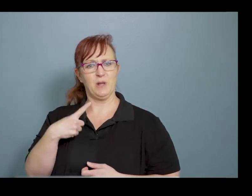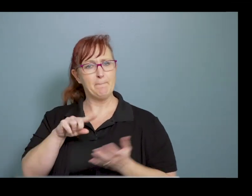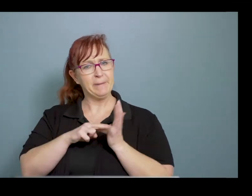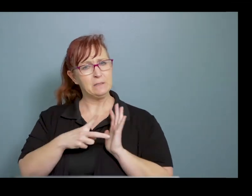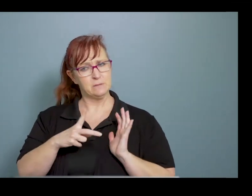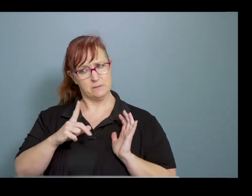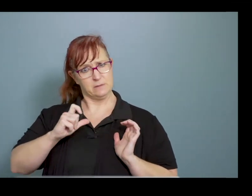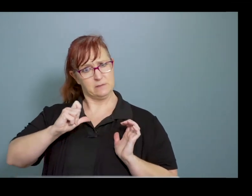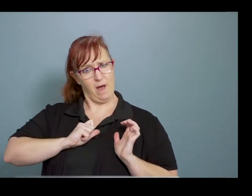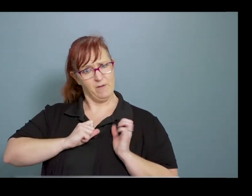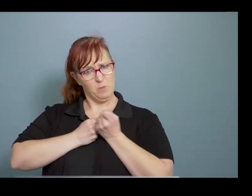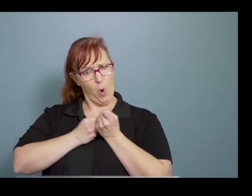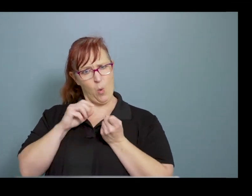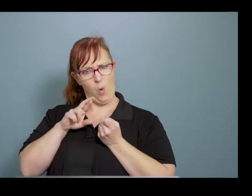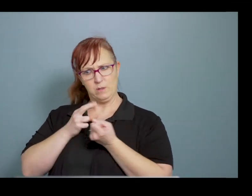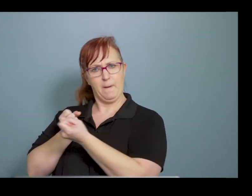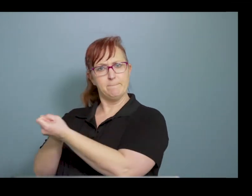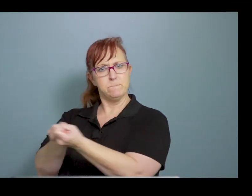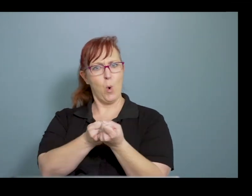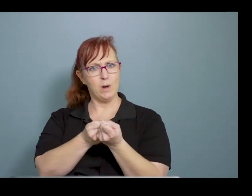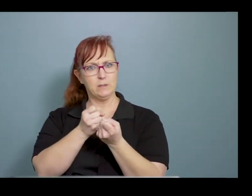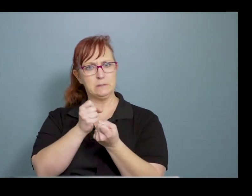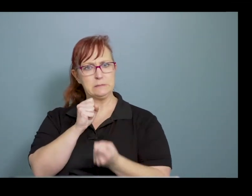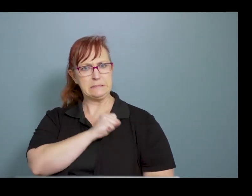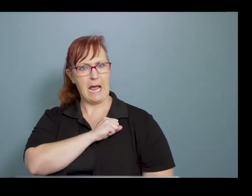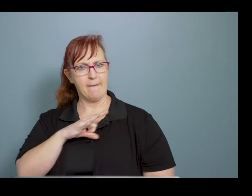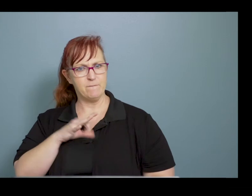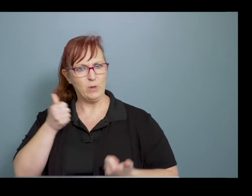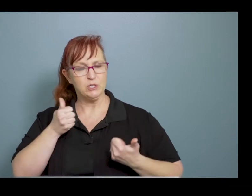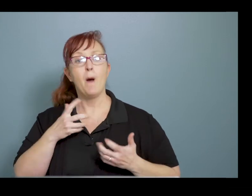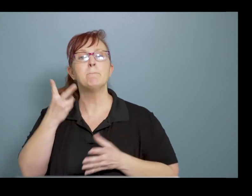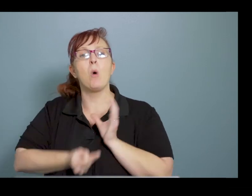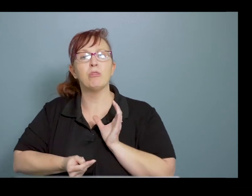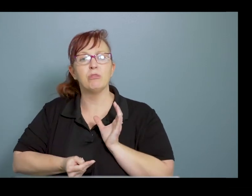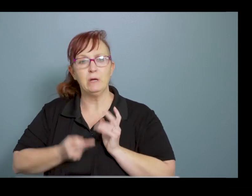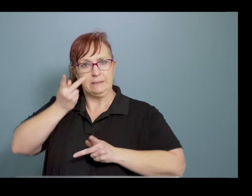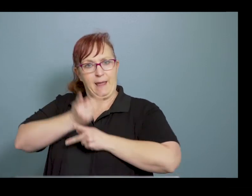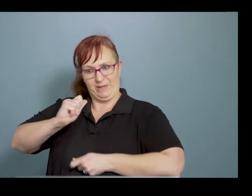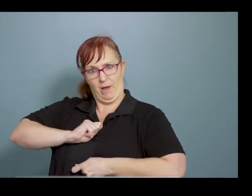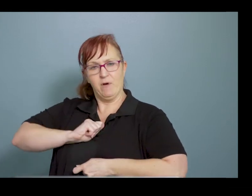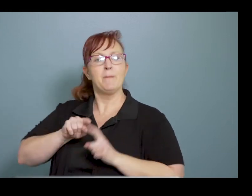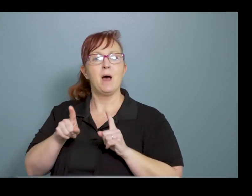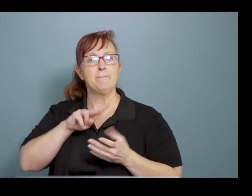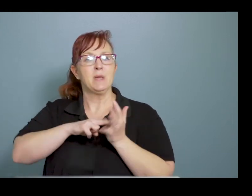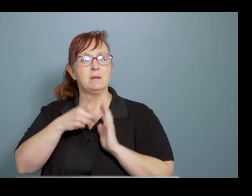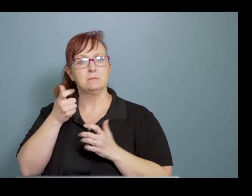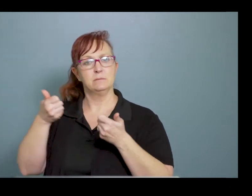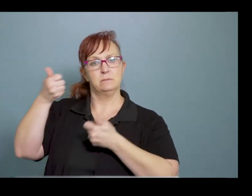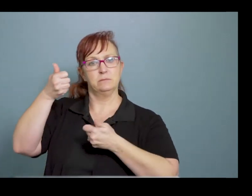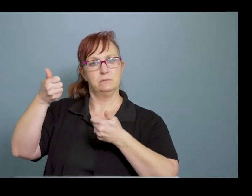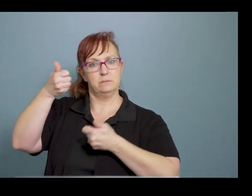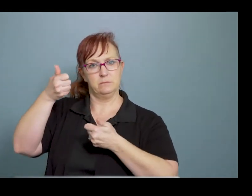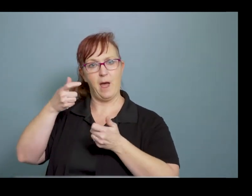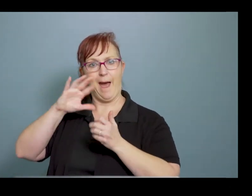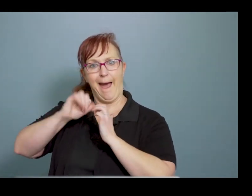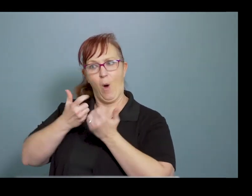supporting ourselves as managers or supporting our staff? Both, I would say. The question was primarily what can we as managers do to support